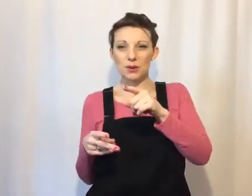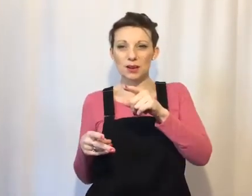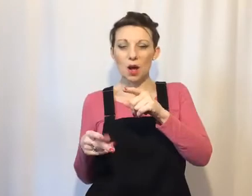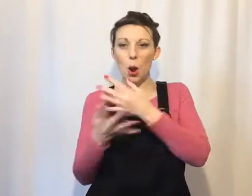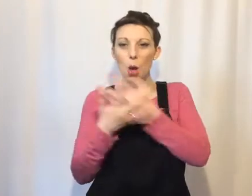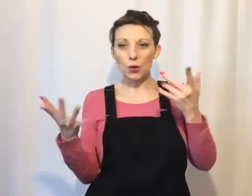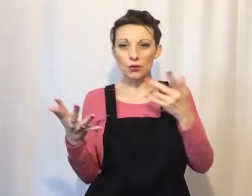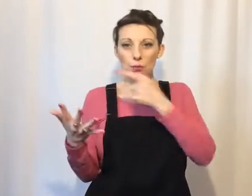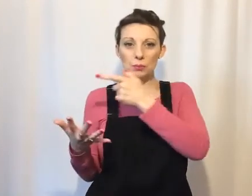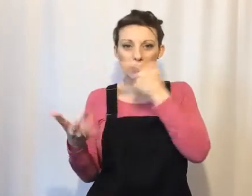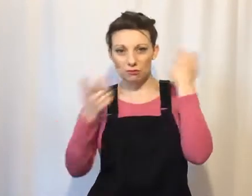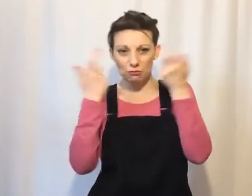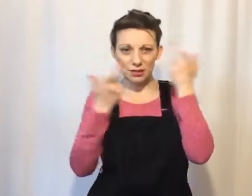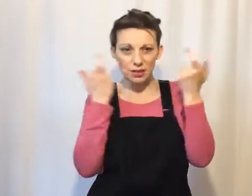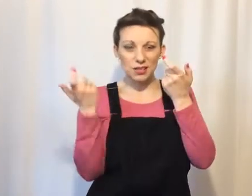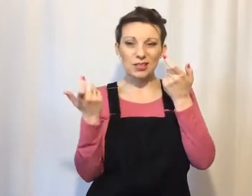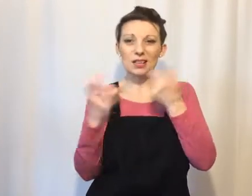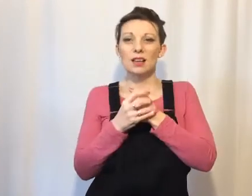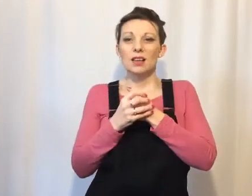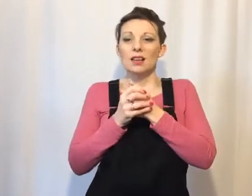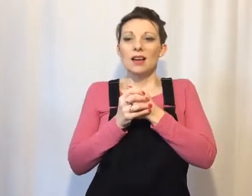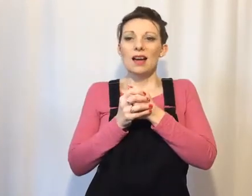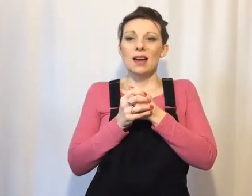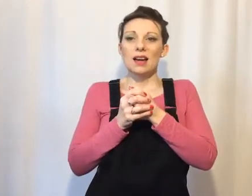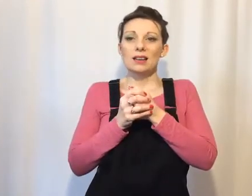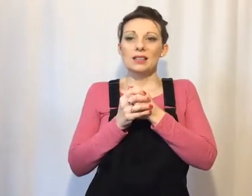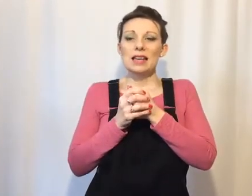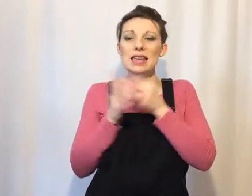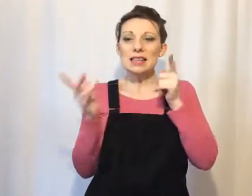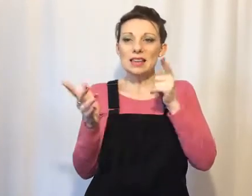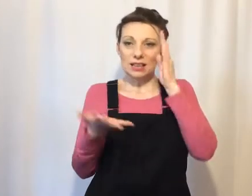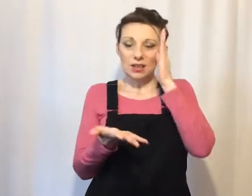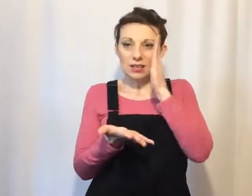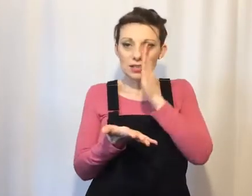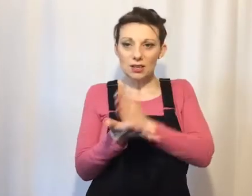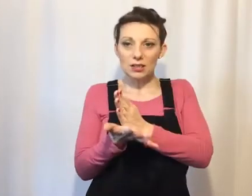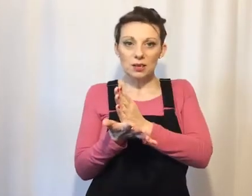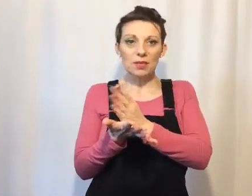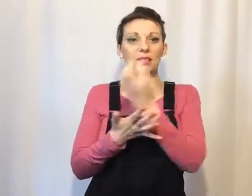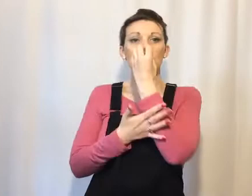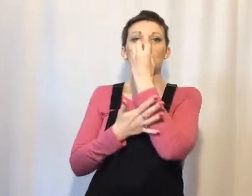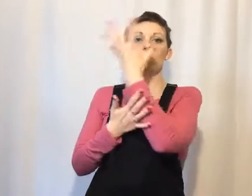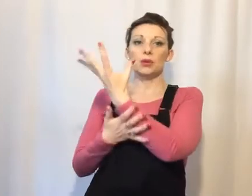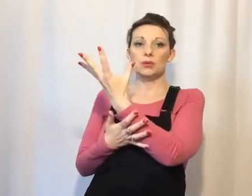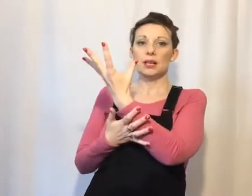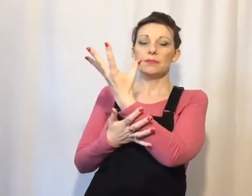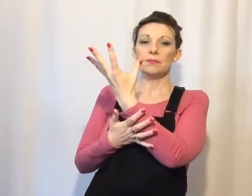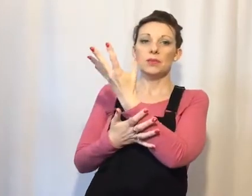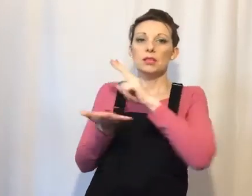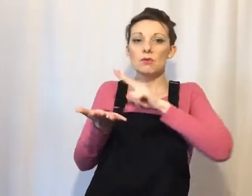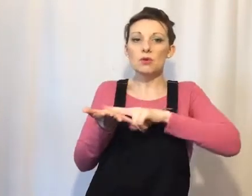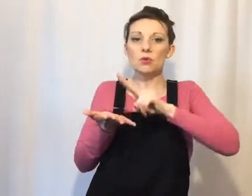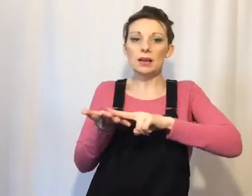one a lot with Pete, researched it, and in the end I decided I'm going to stick with beauty. So